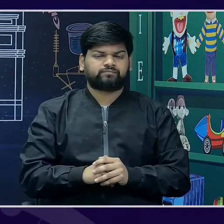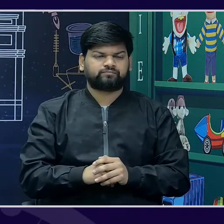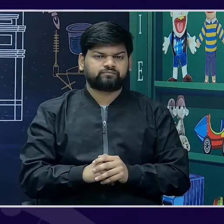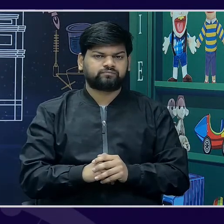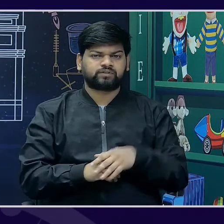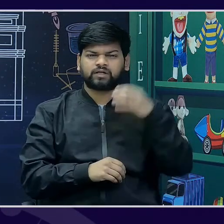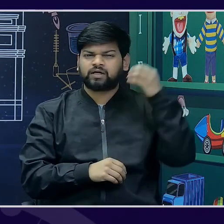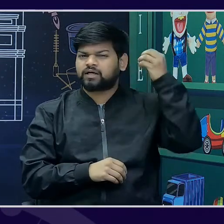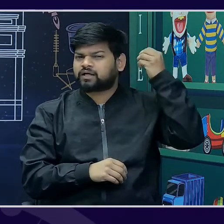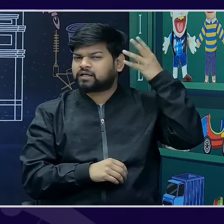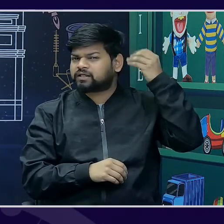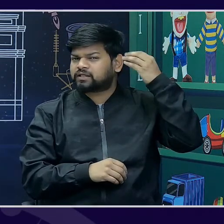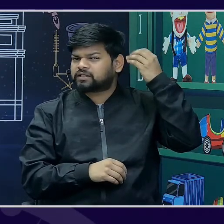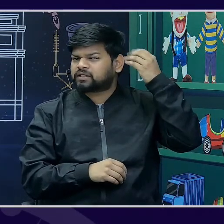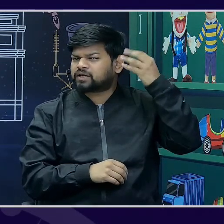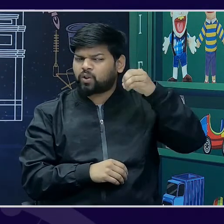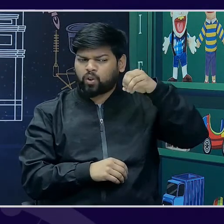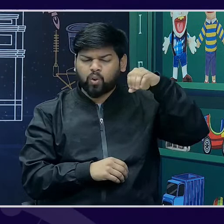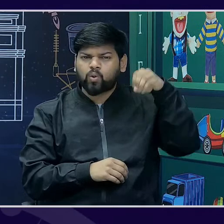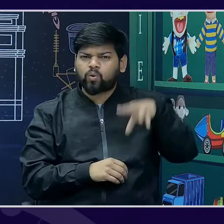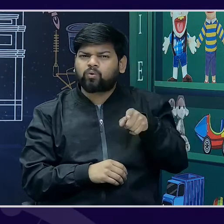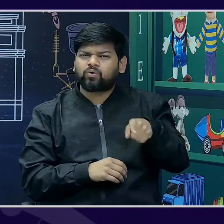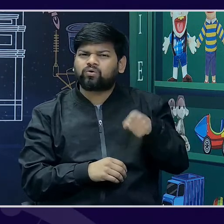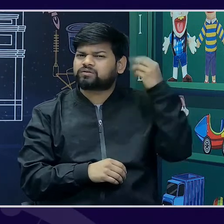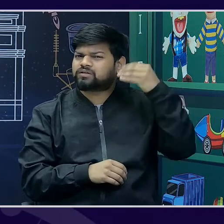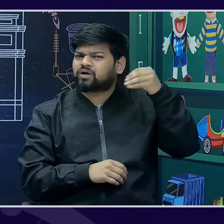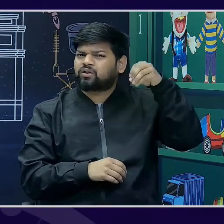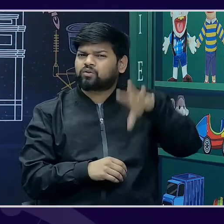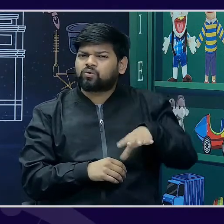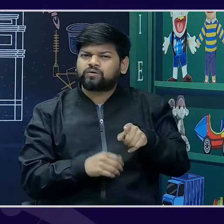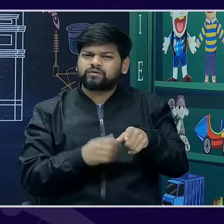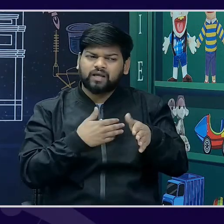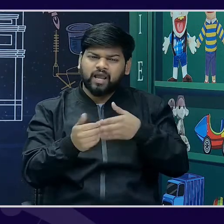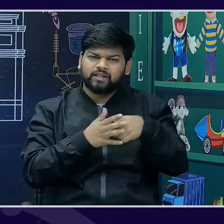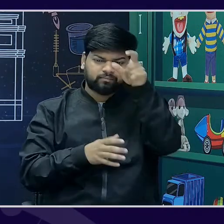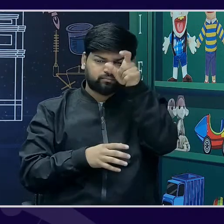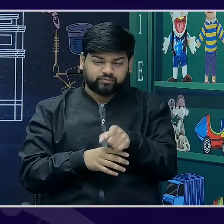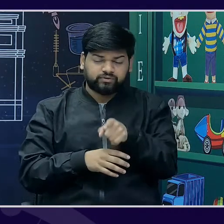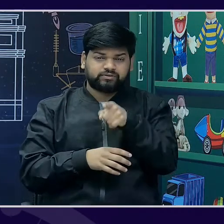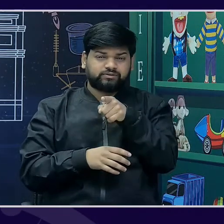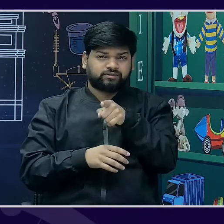loss affect a human life? Let us all try to understand it.